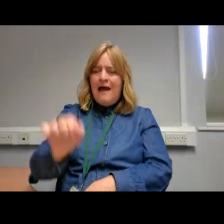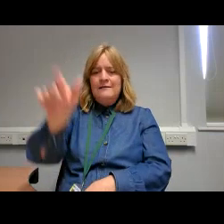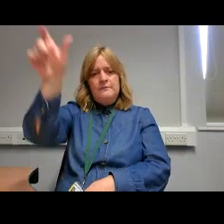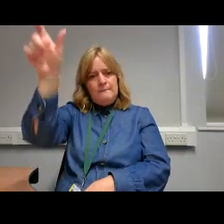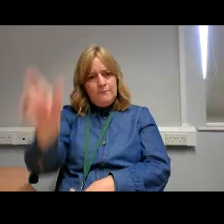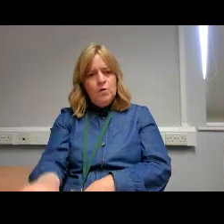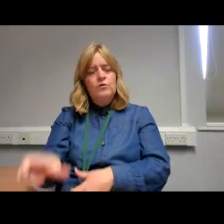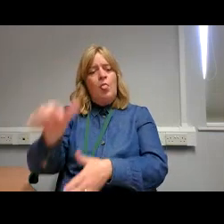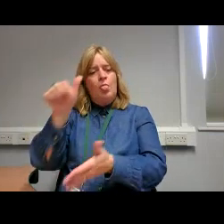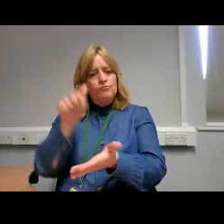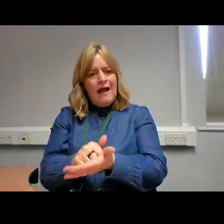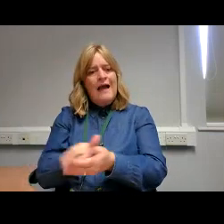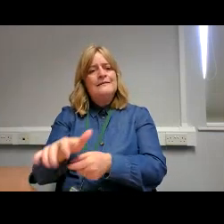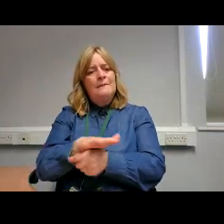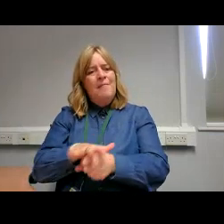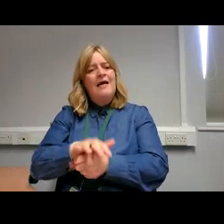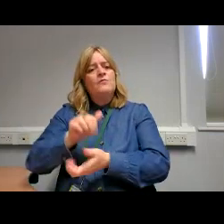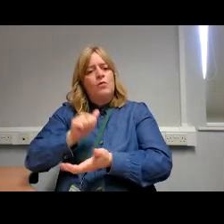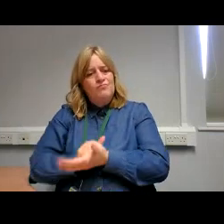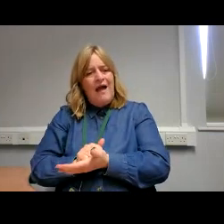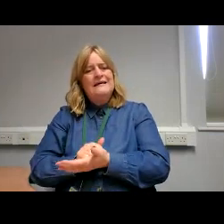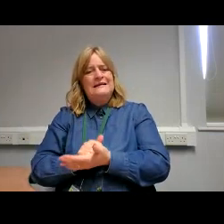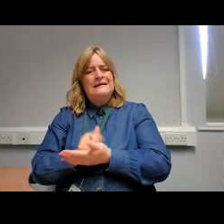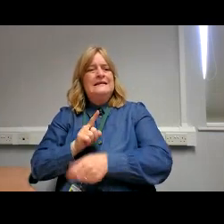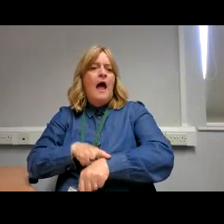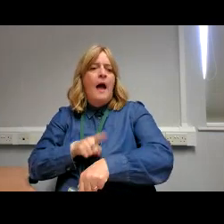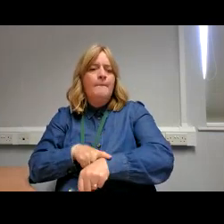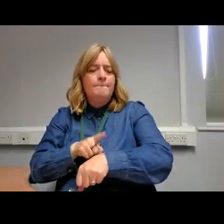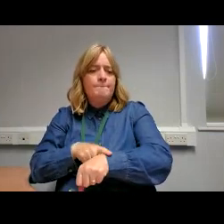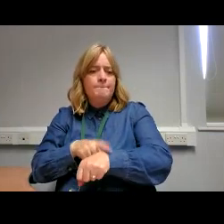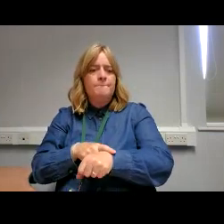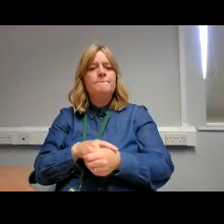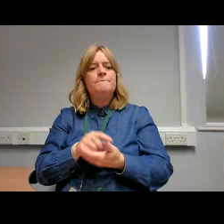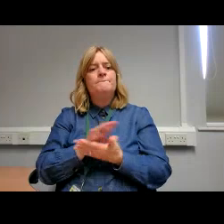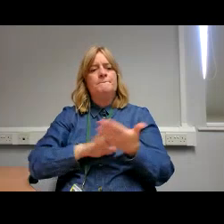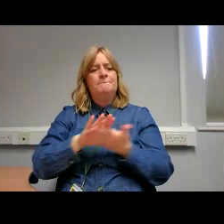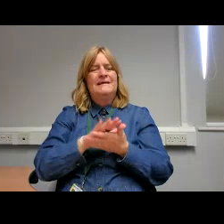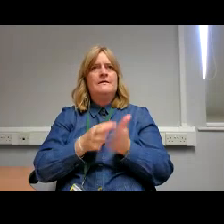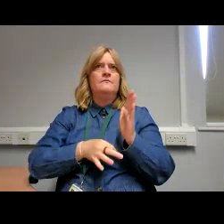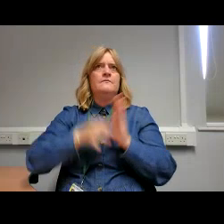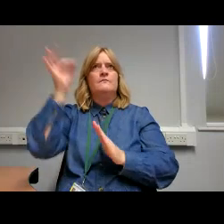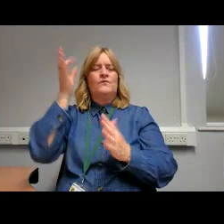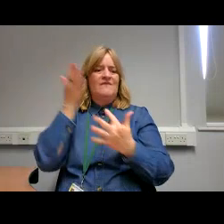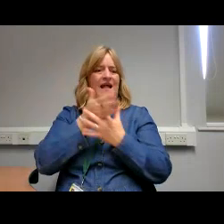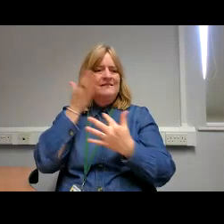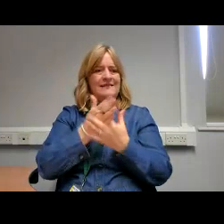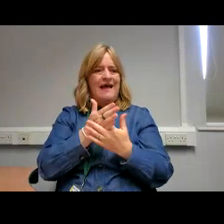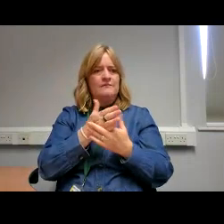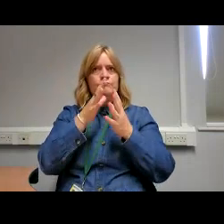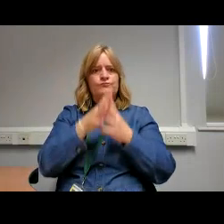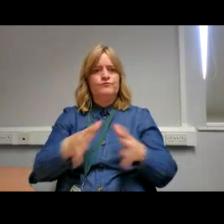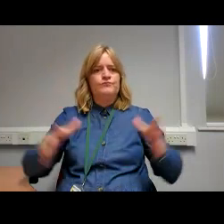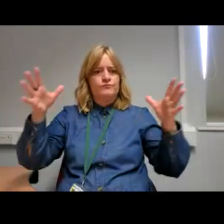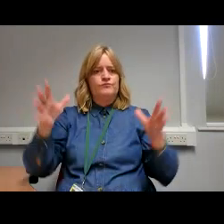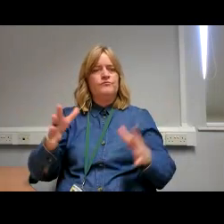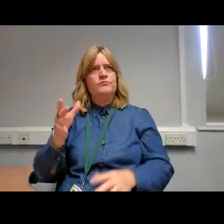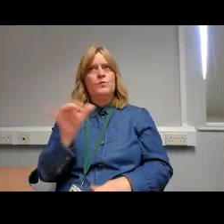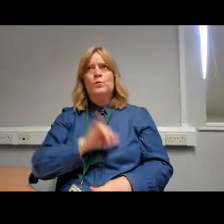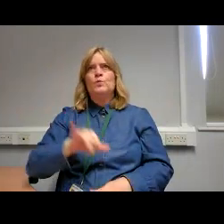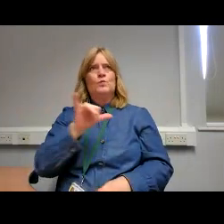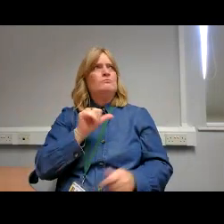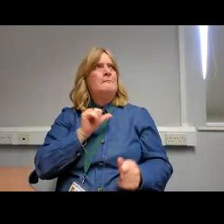time. And that also offers increased access so that you've got more places that you can access that might be convenient for